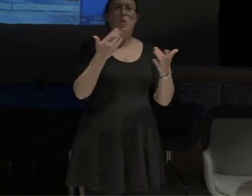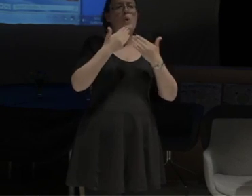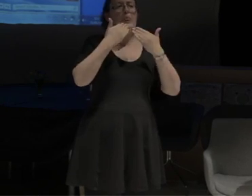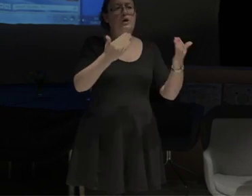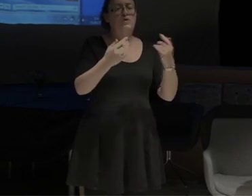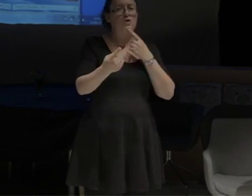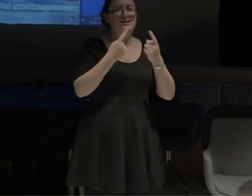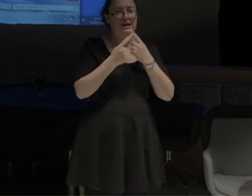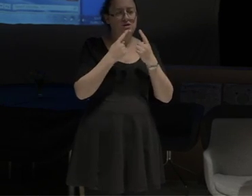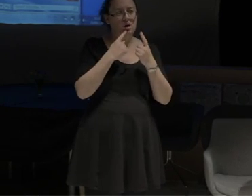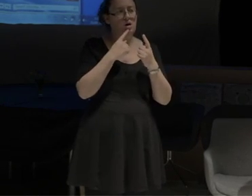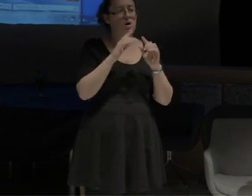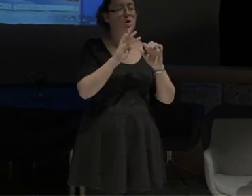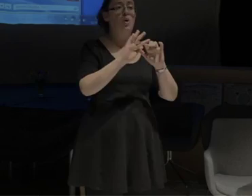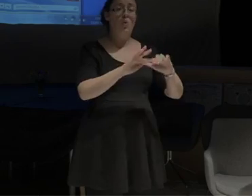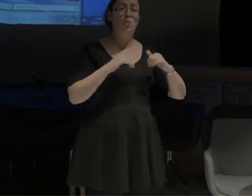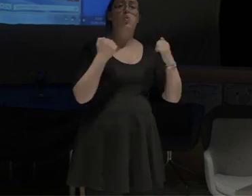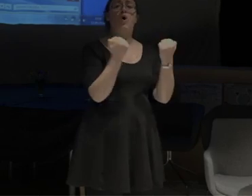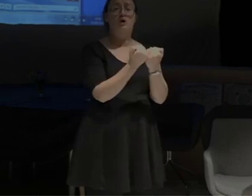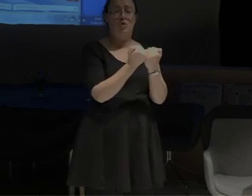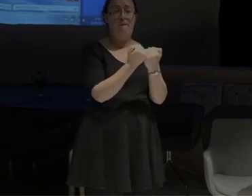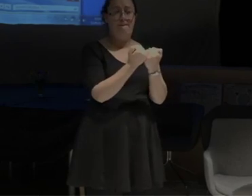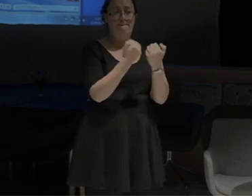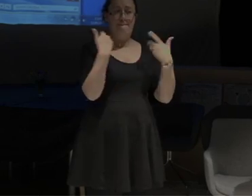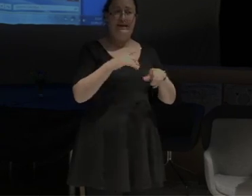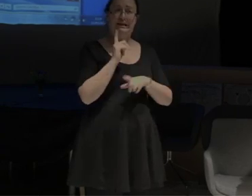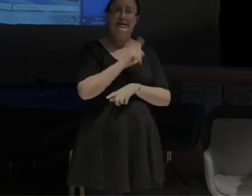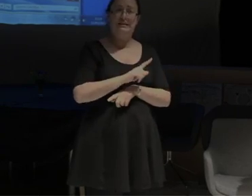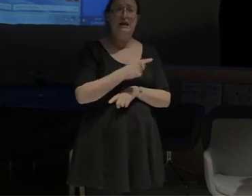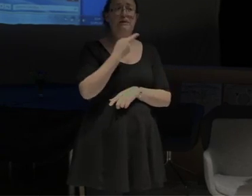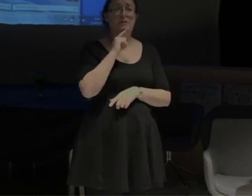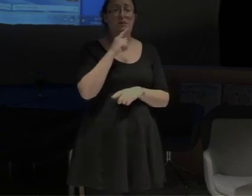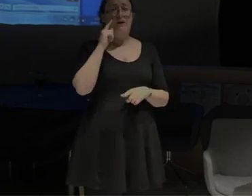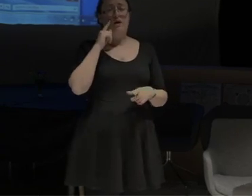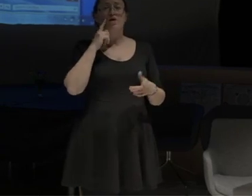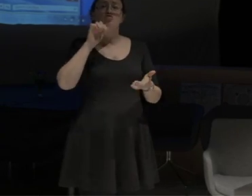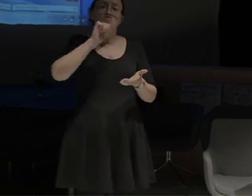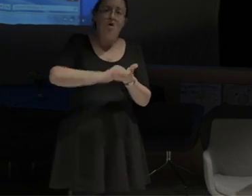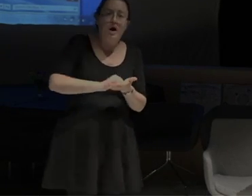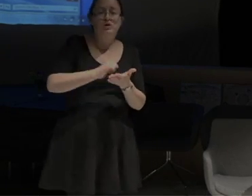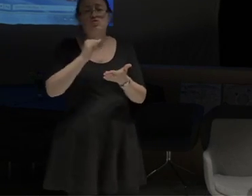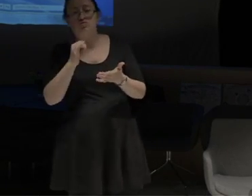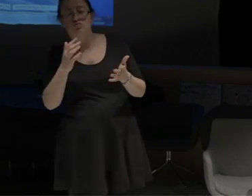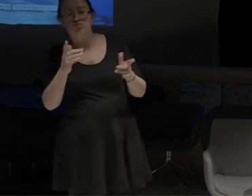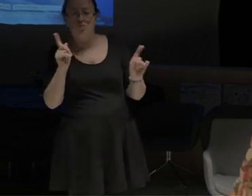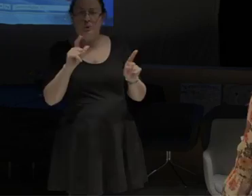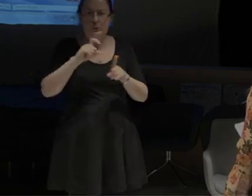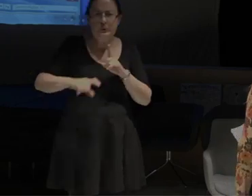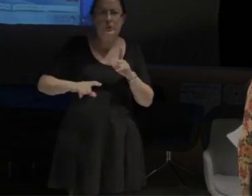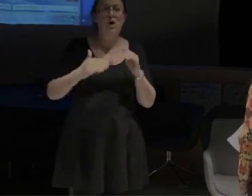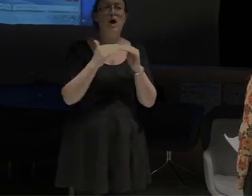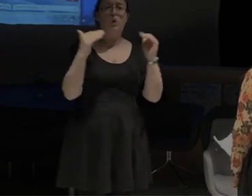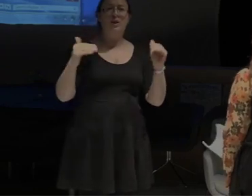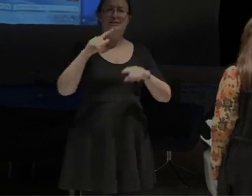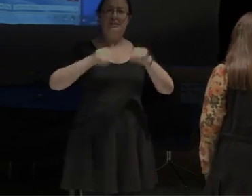of the workshops that we held yesterday was for people to think about other verses to write and things to do. When we do stuff around equality and